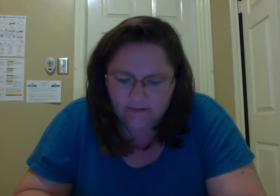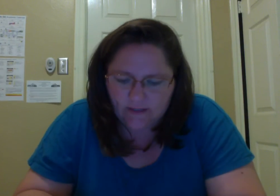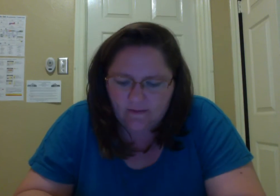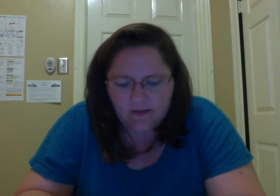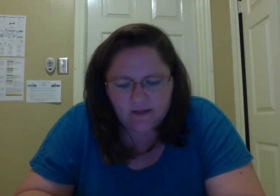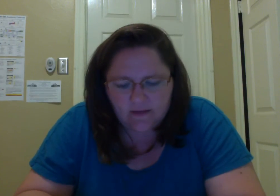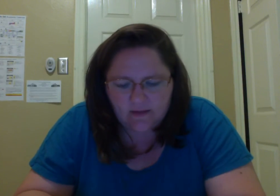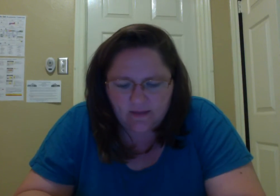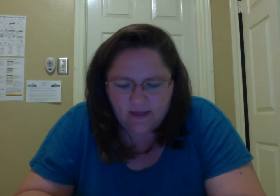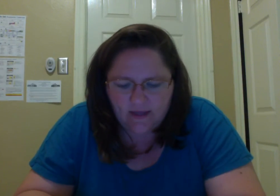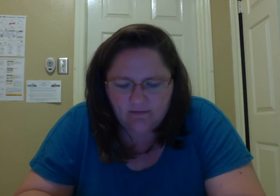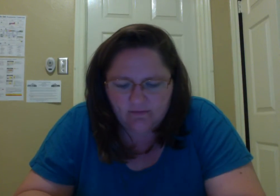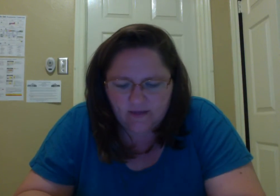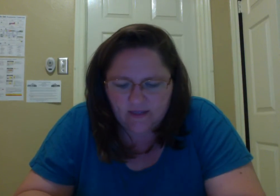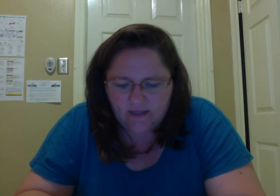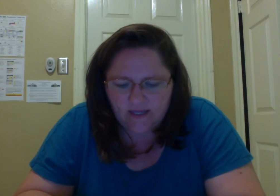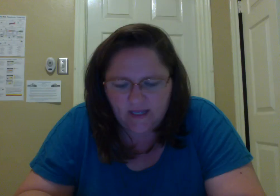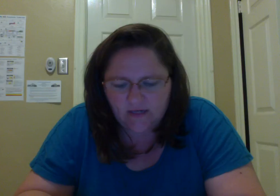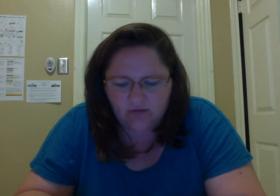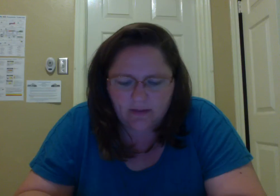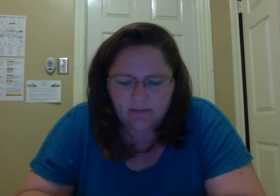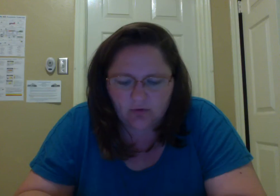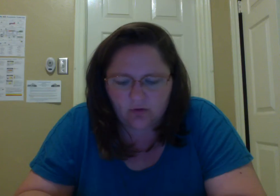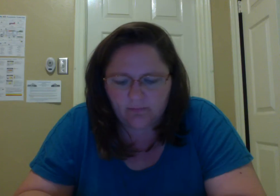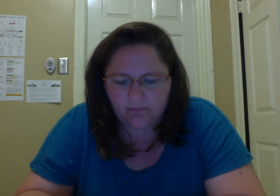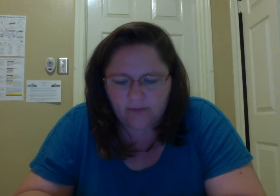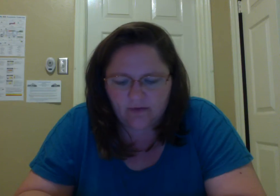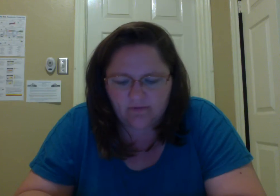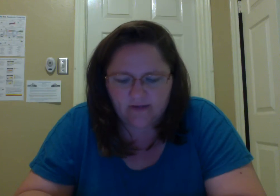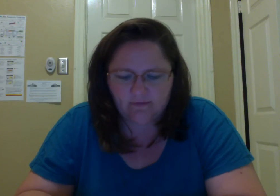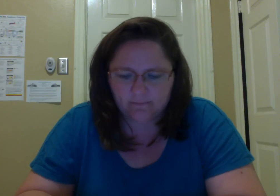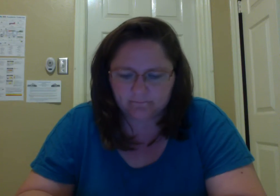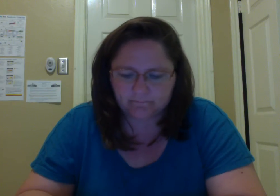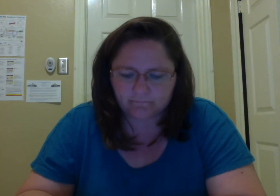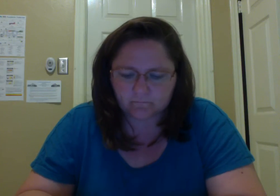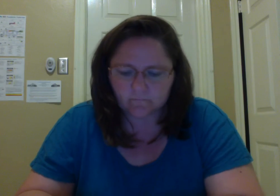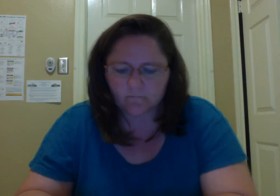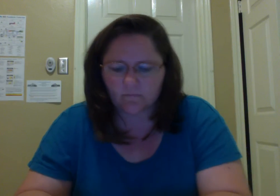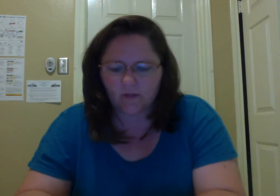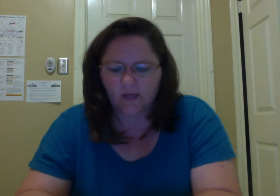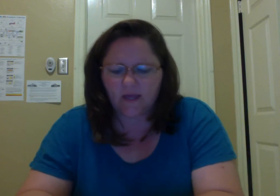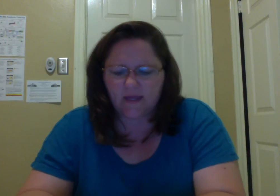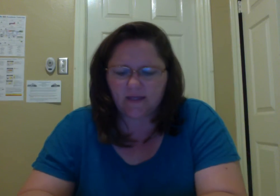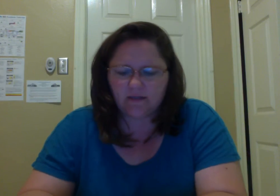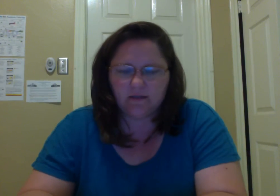And then they laugh and, hey, did you let Batman paint your face? And